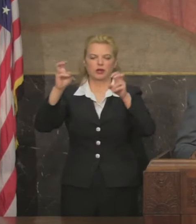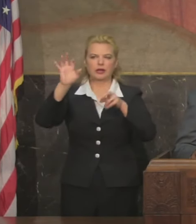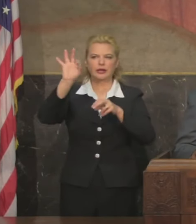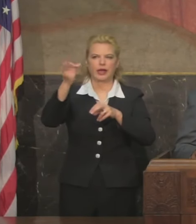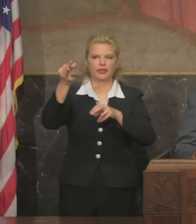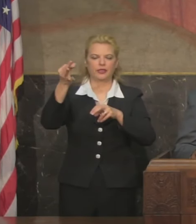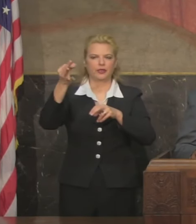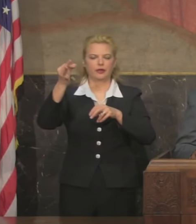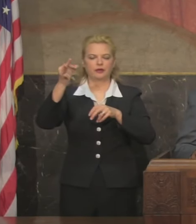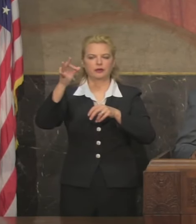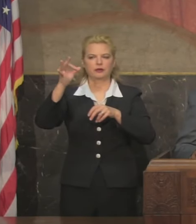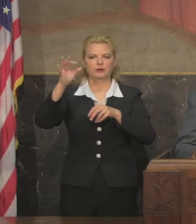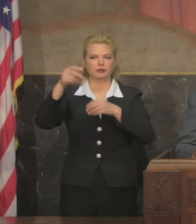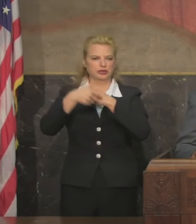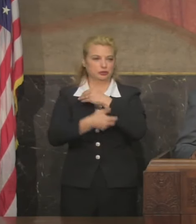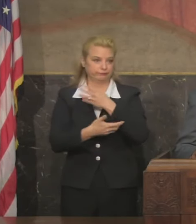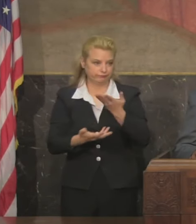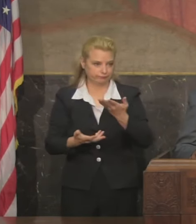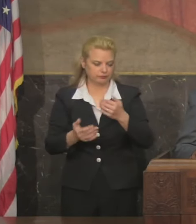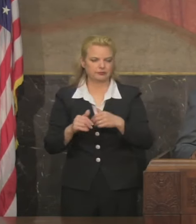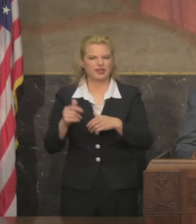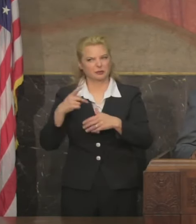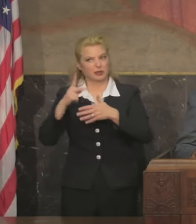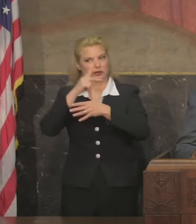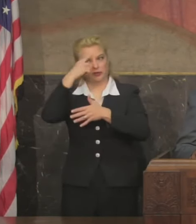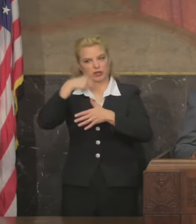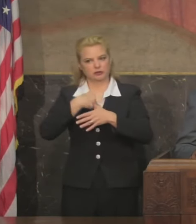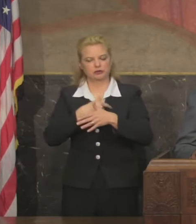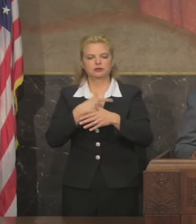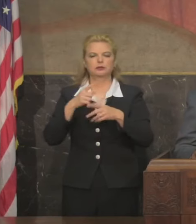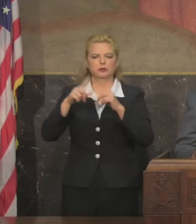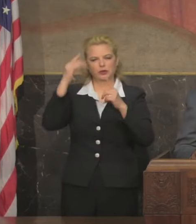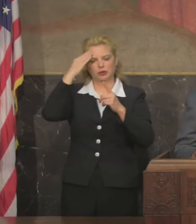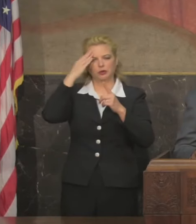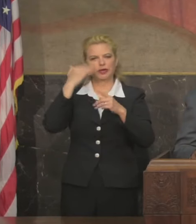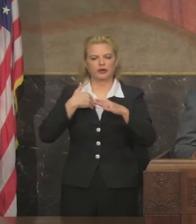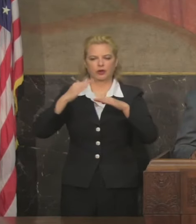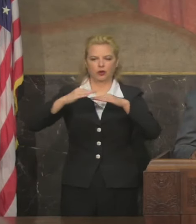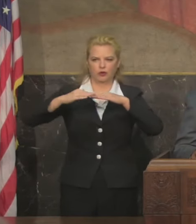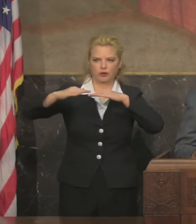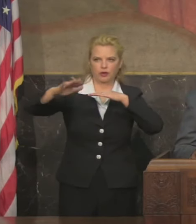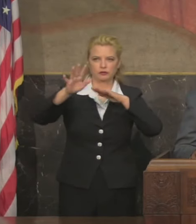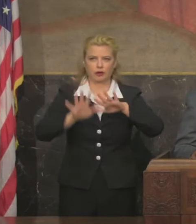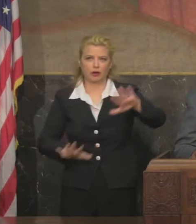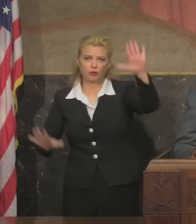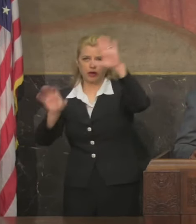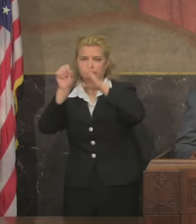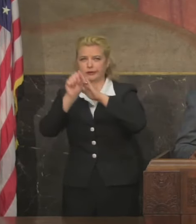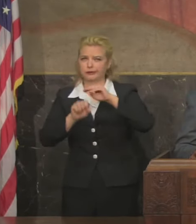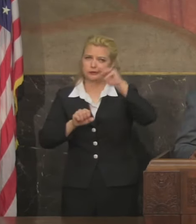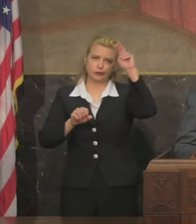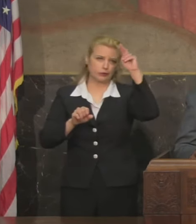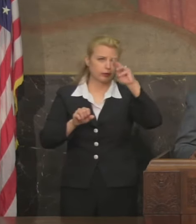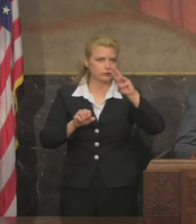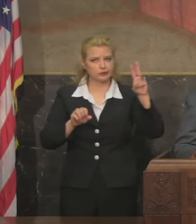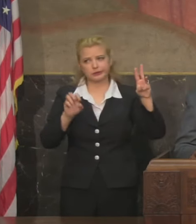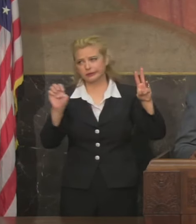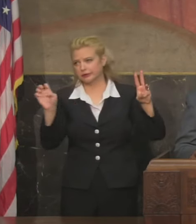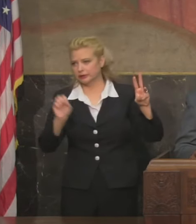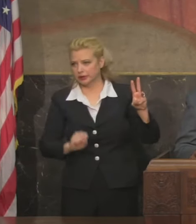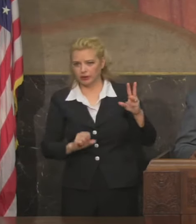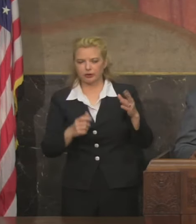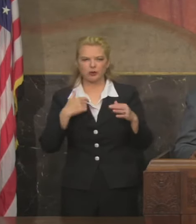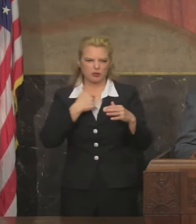but we also recognize that we have overlays all across the state, north, south, east, and west, and we've covered them all, and we'll have a full list of those